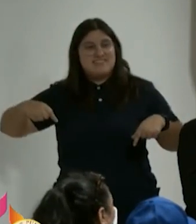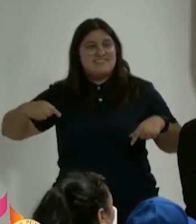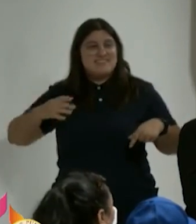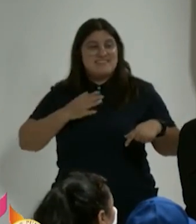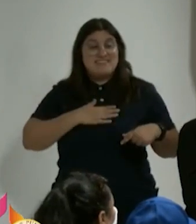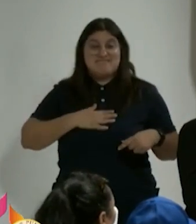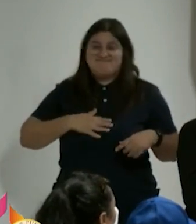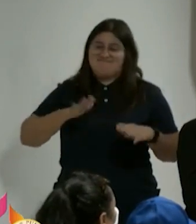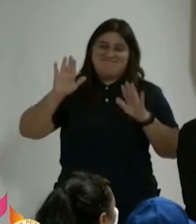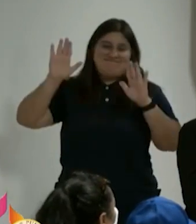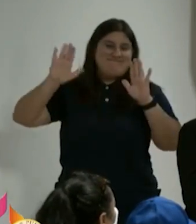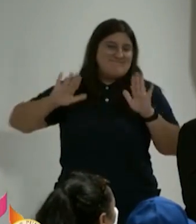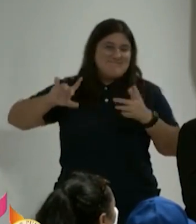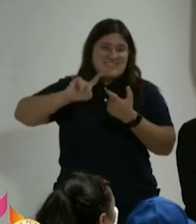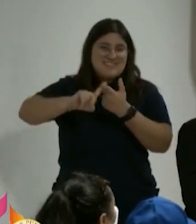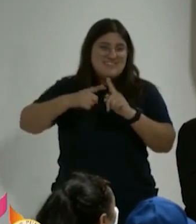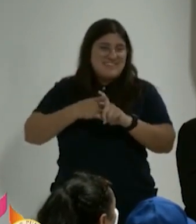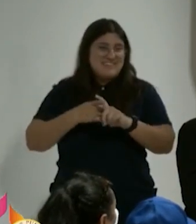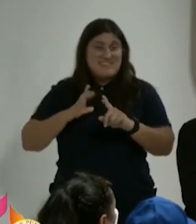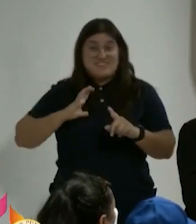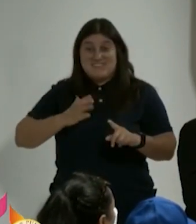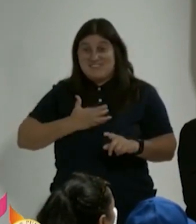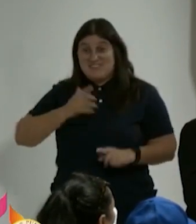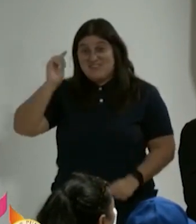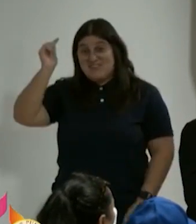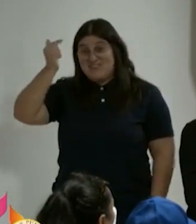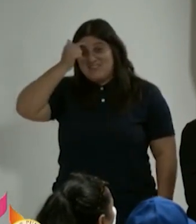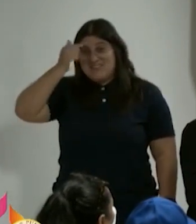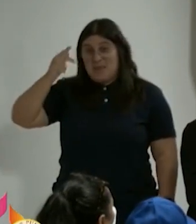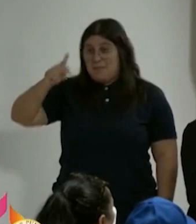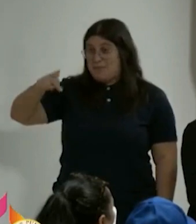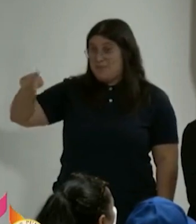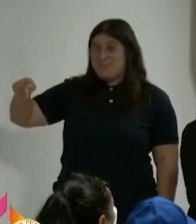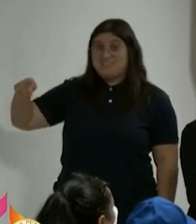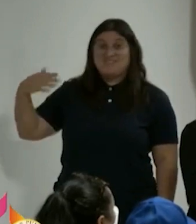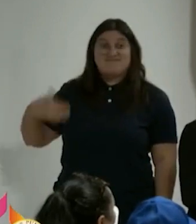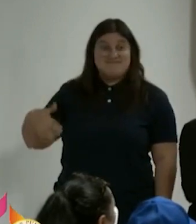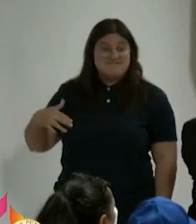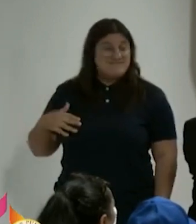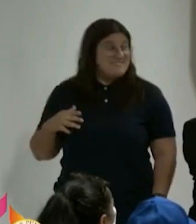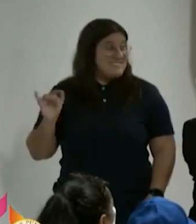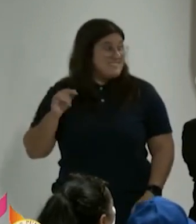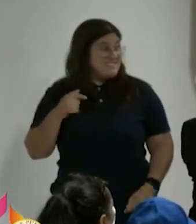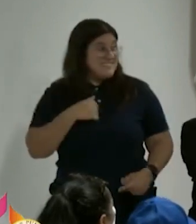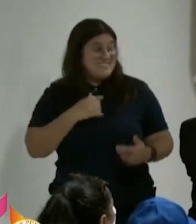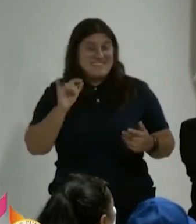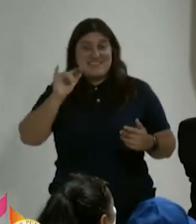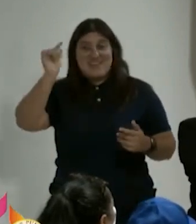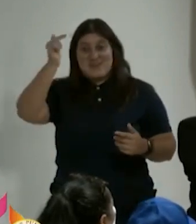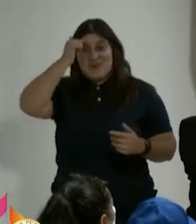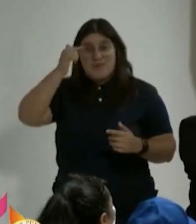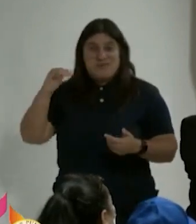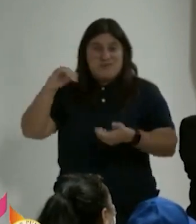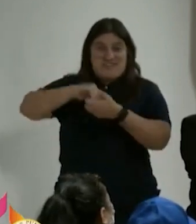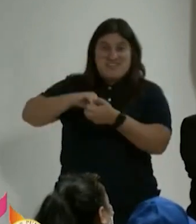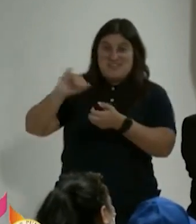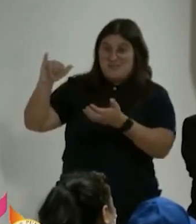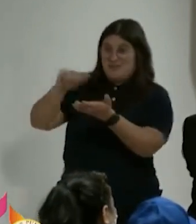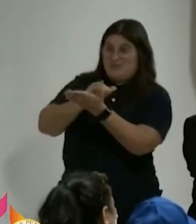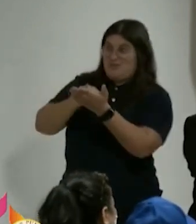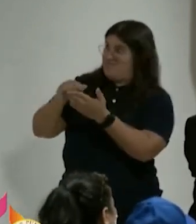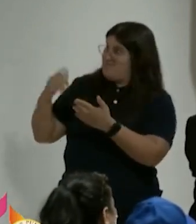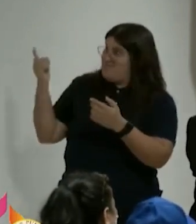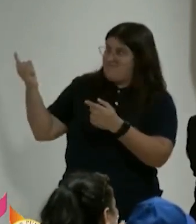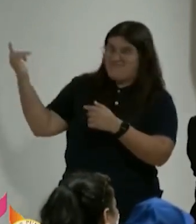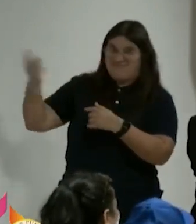great friend, our Governor Pierluisi, who is also feels like he's the governor, co-governor of New York. He's in New York a lot.